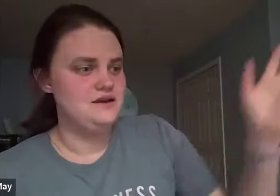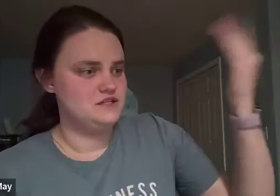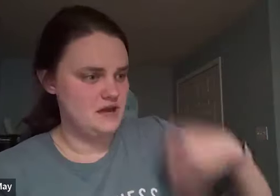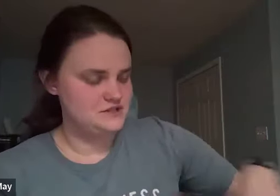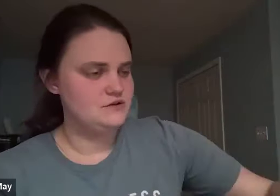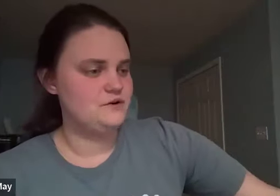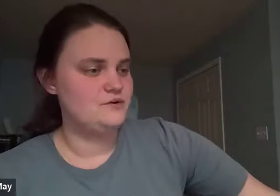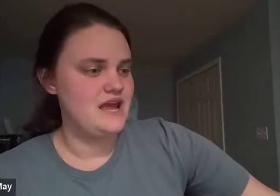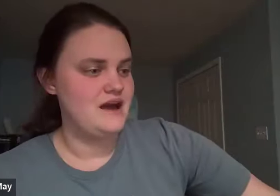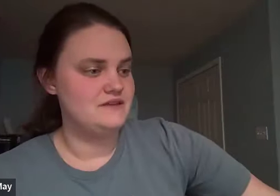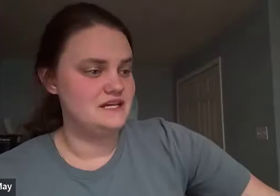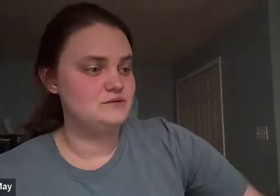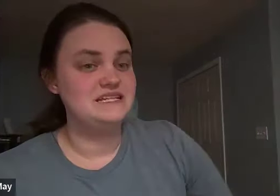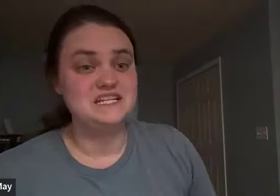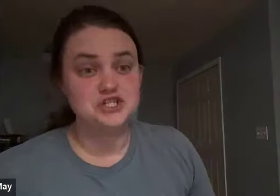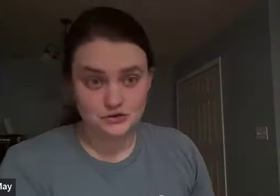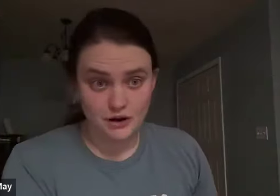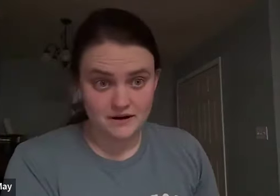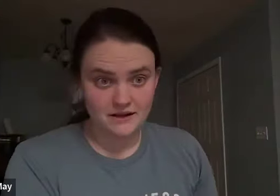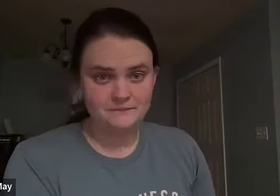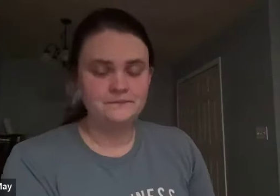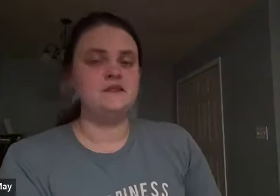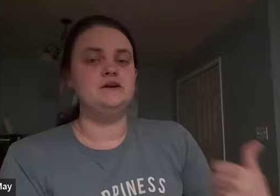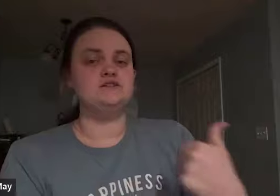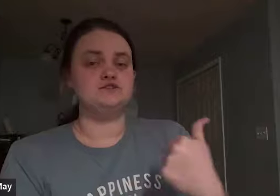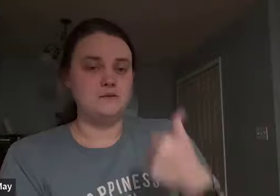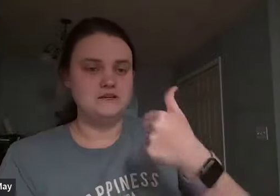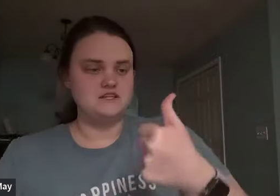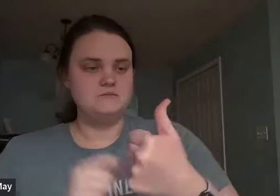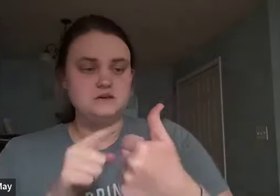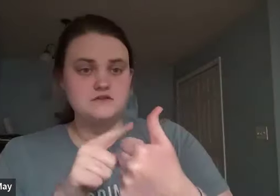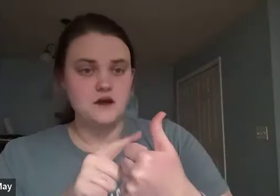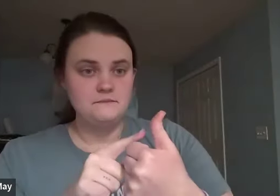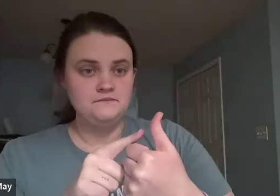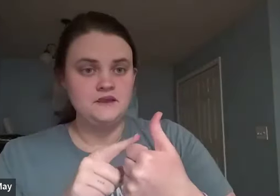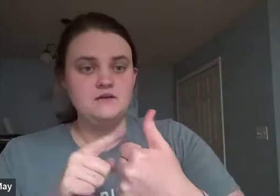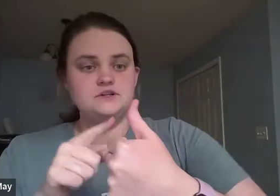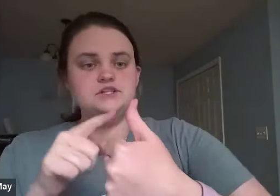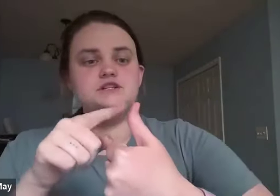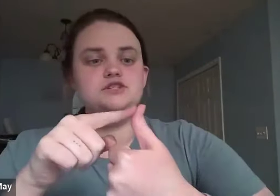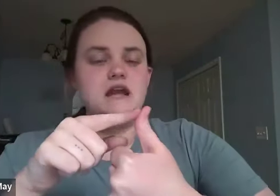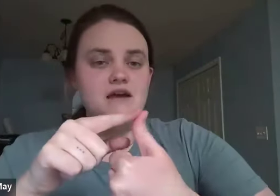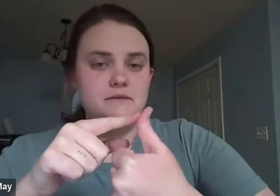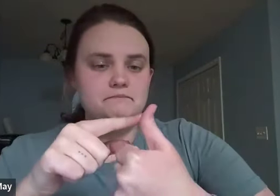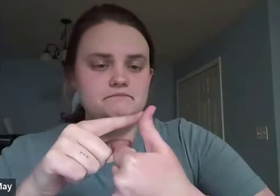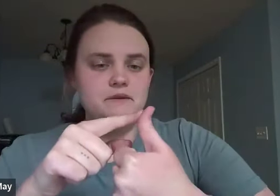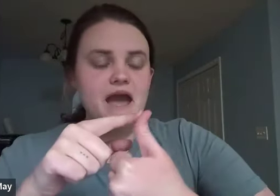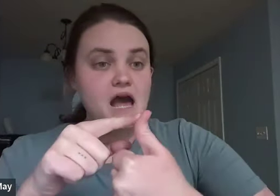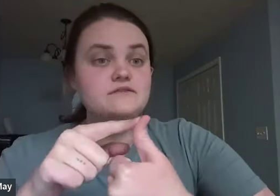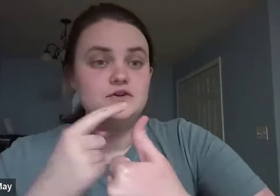so back to our fruit, we have the next one is then strawberry. So strawberry is going to be your thumb. What you're going to do is you're going to have the pad of your